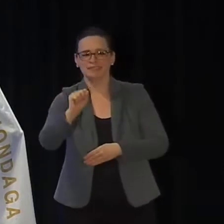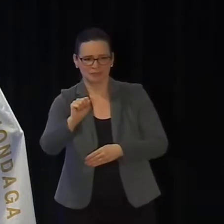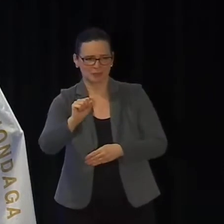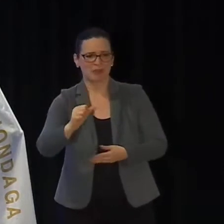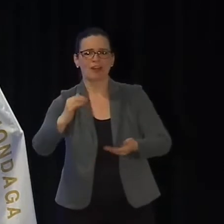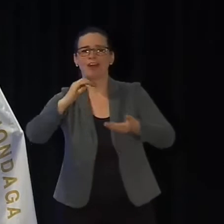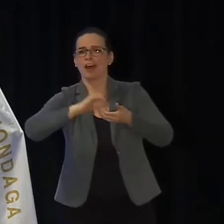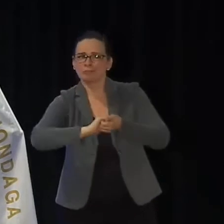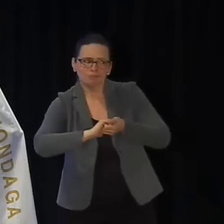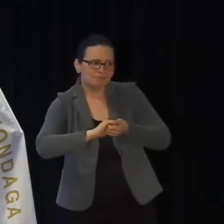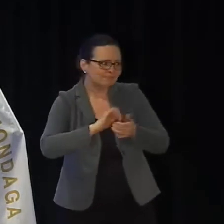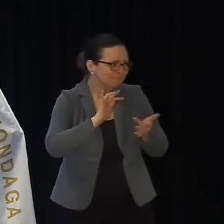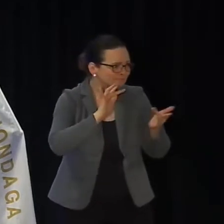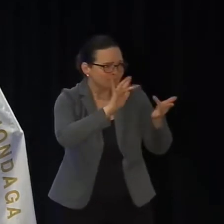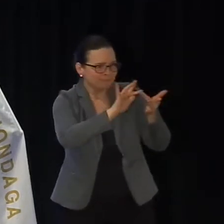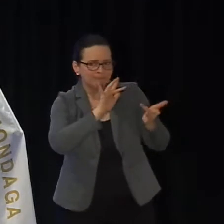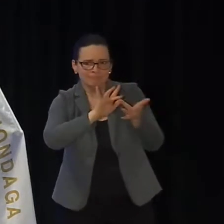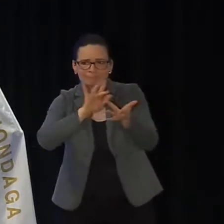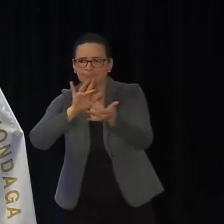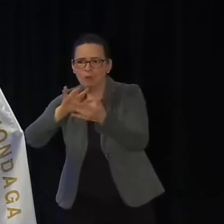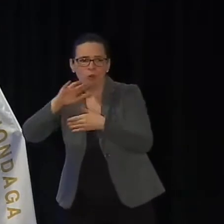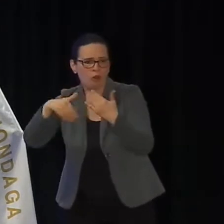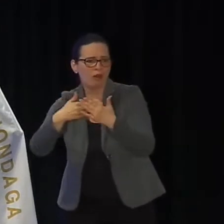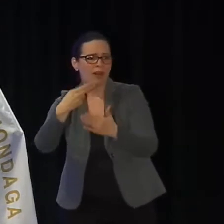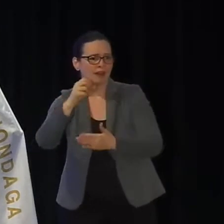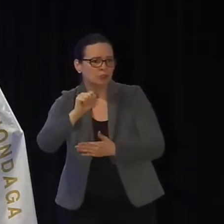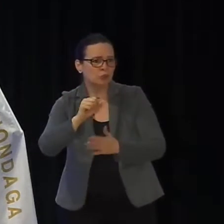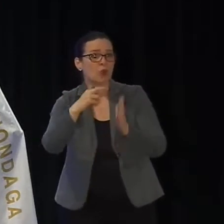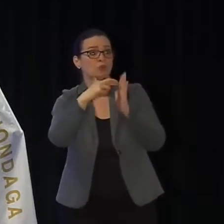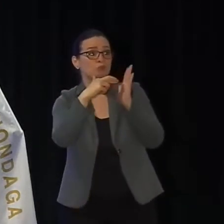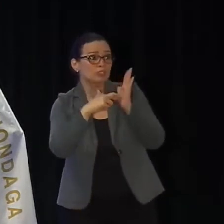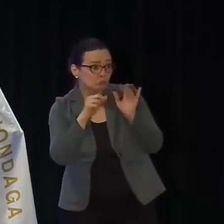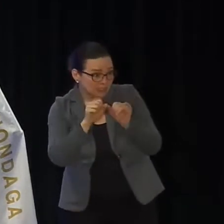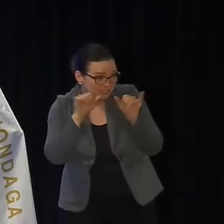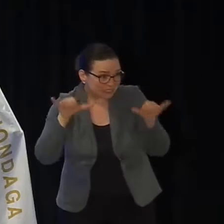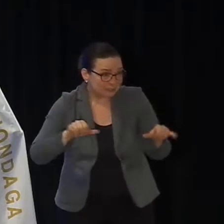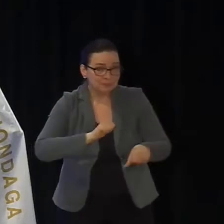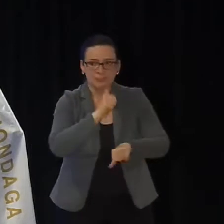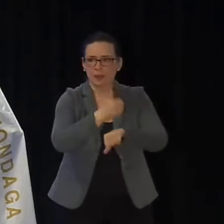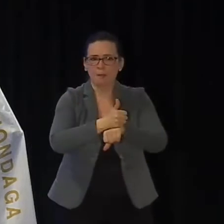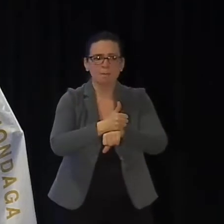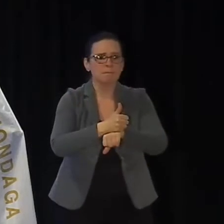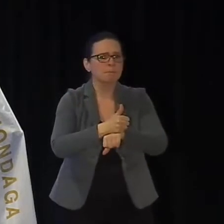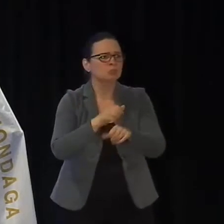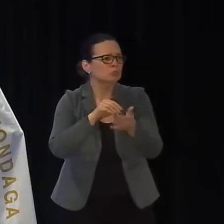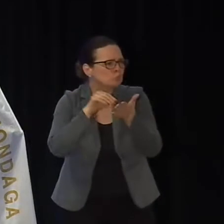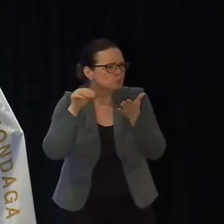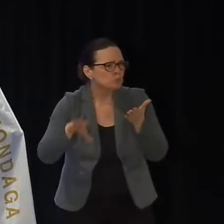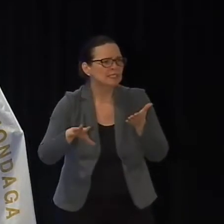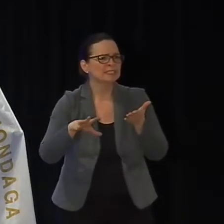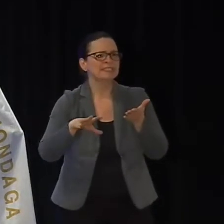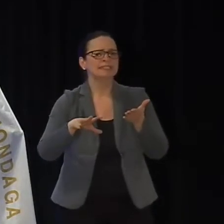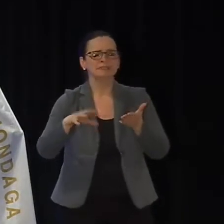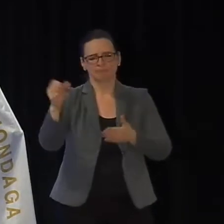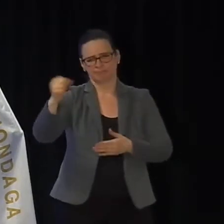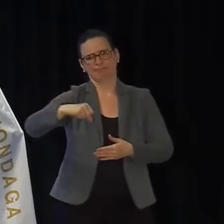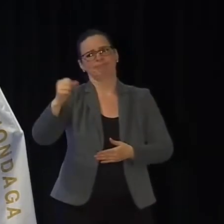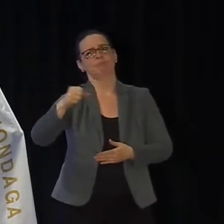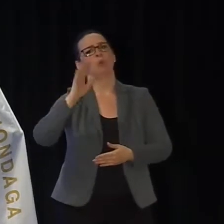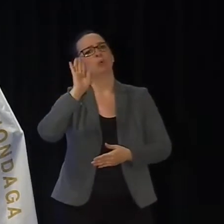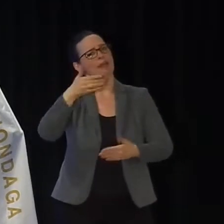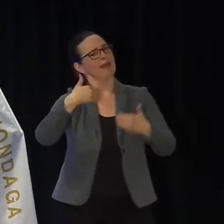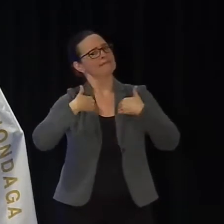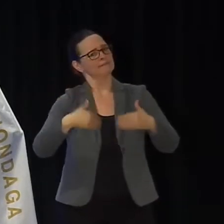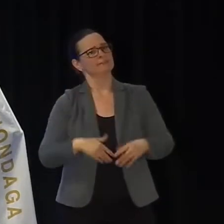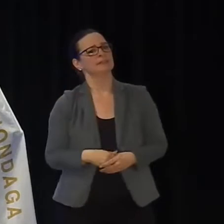to parents, look at pre-registration systems within their own student bodies. And then, yeah, we want to go. It's probably